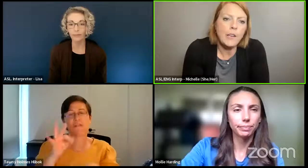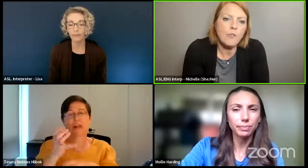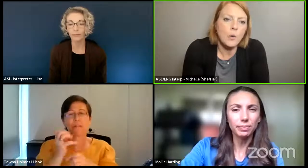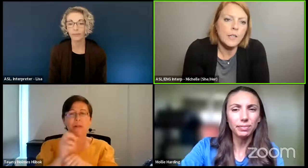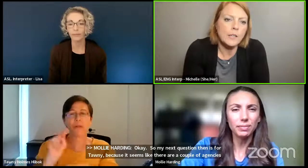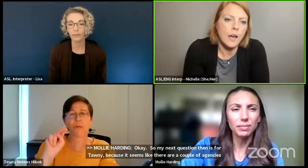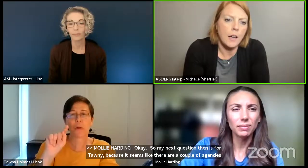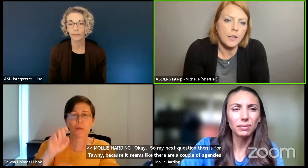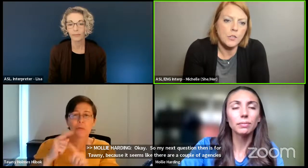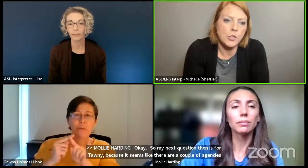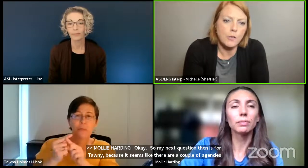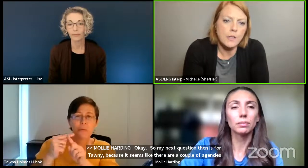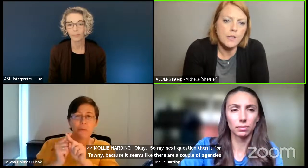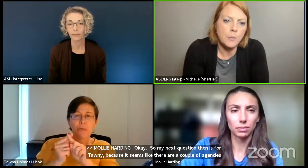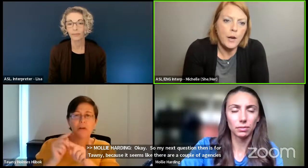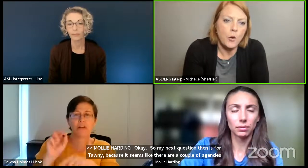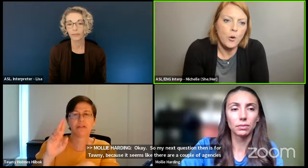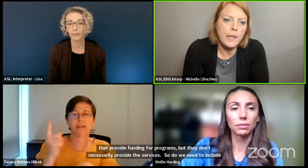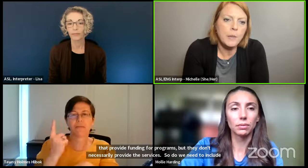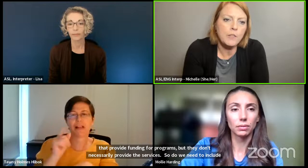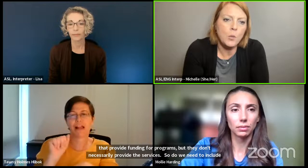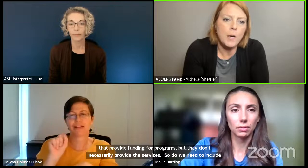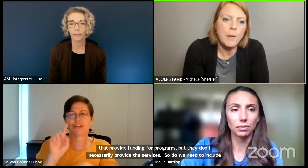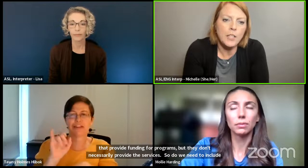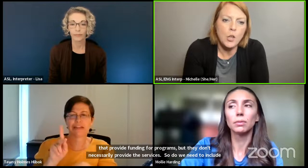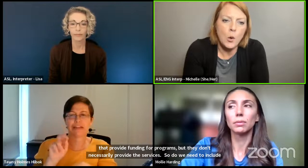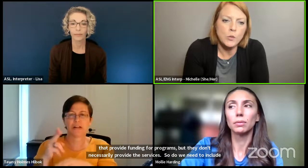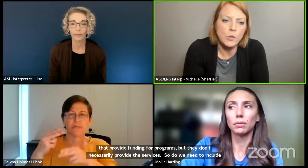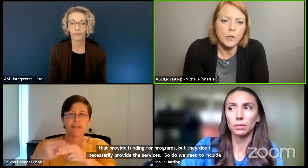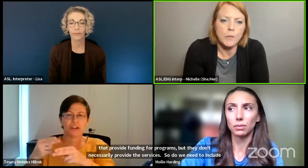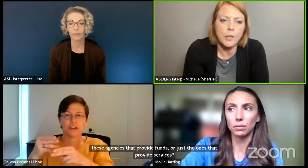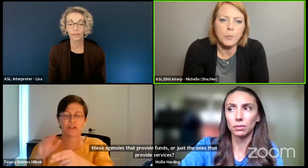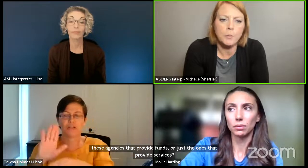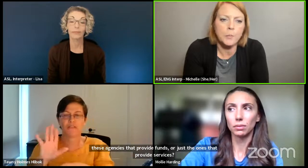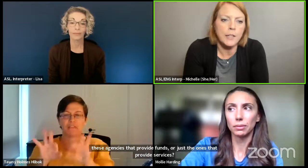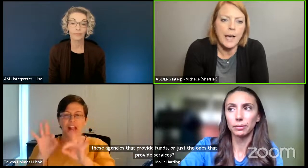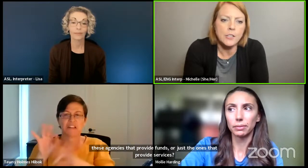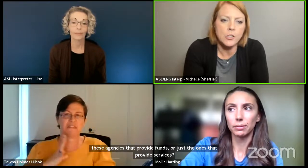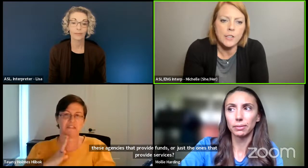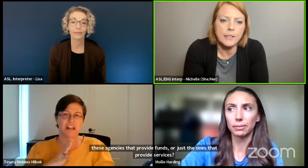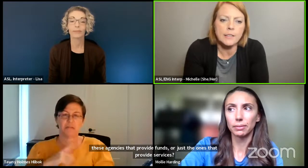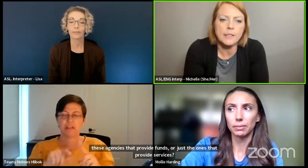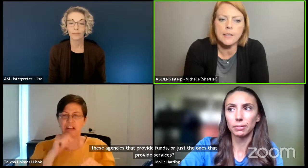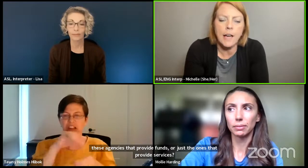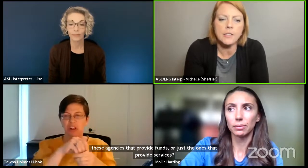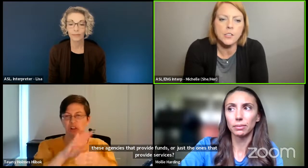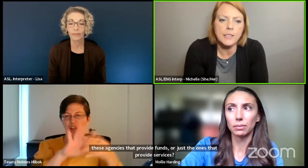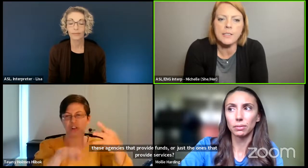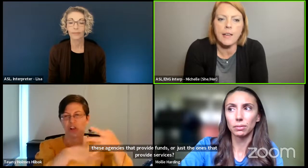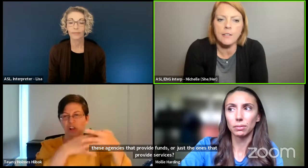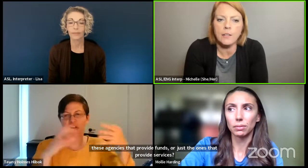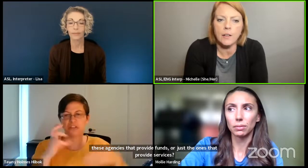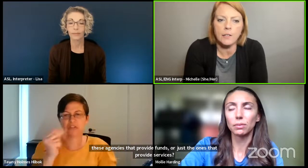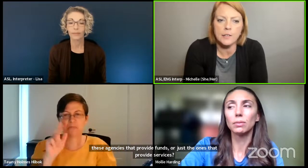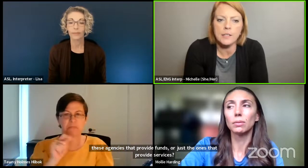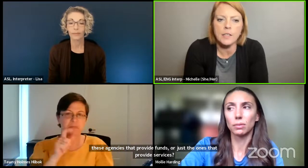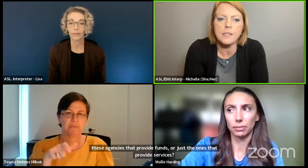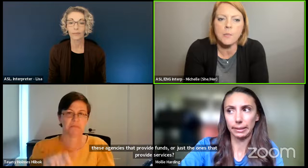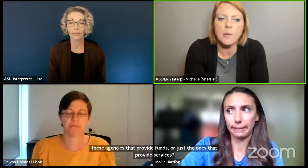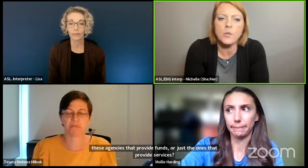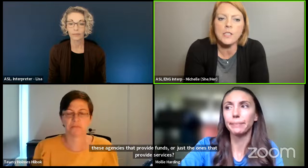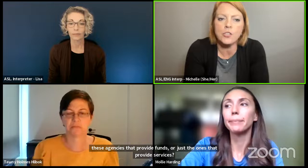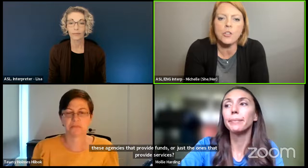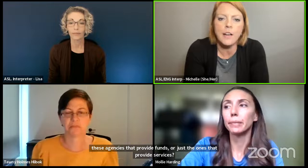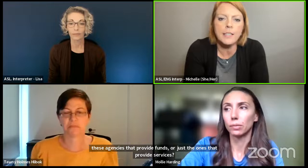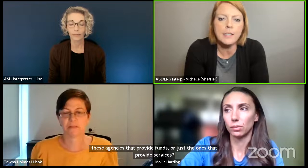I would say focus on services as a priority, but if you want to make notes or, put an asterisk that